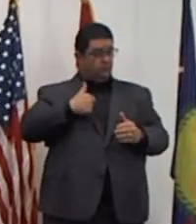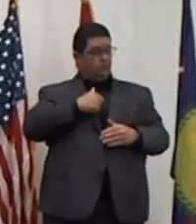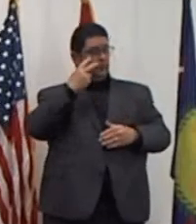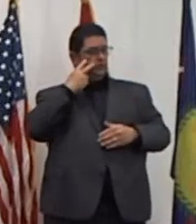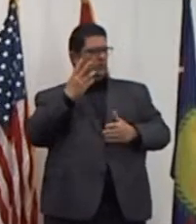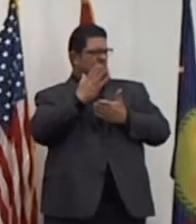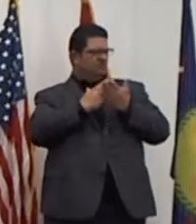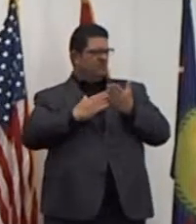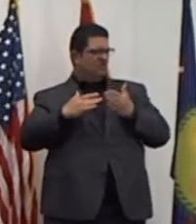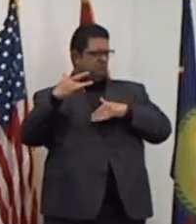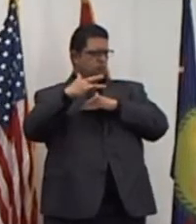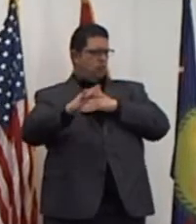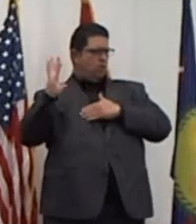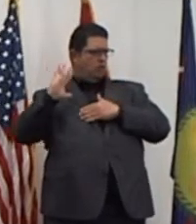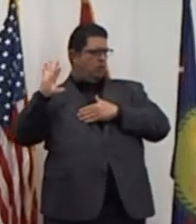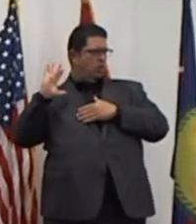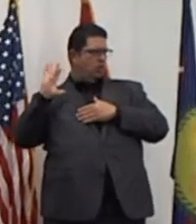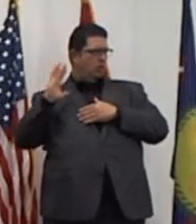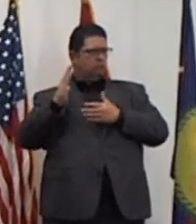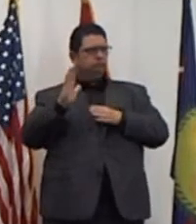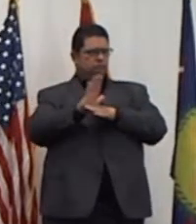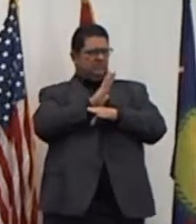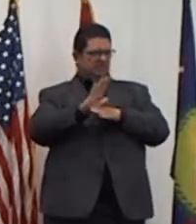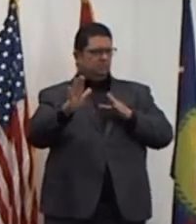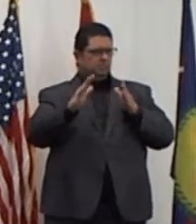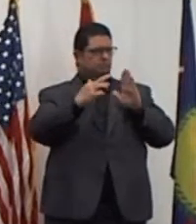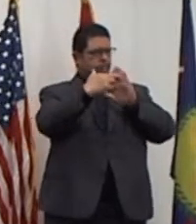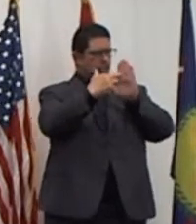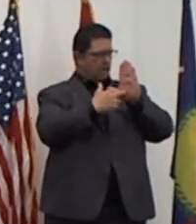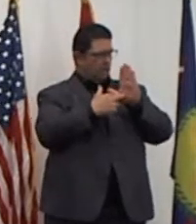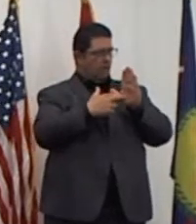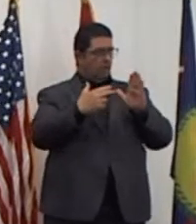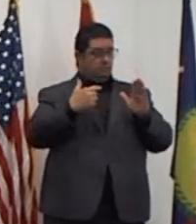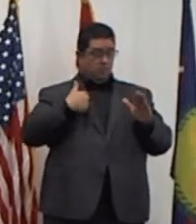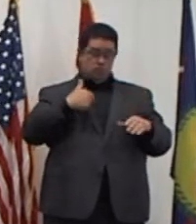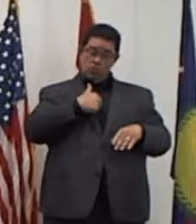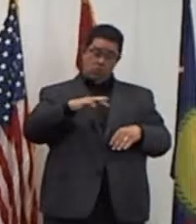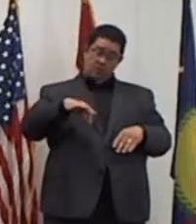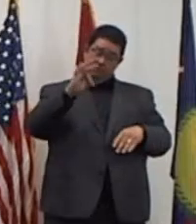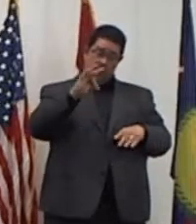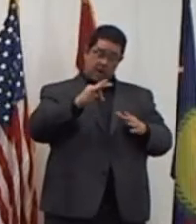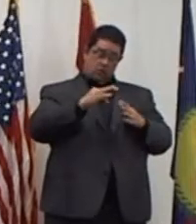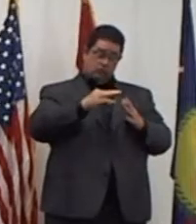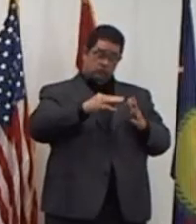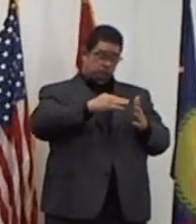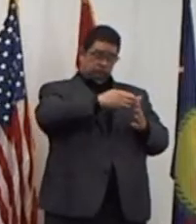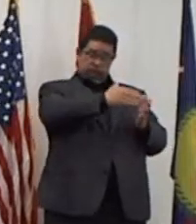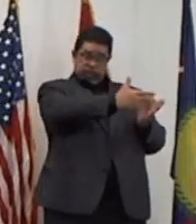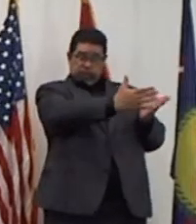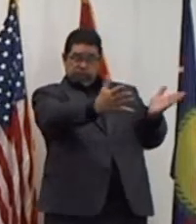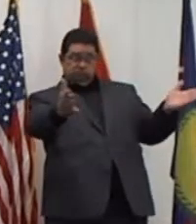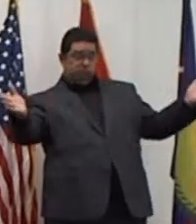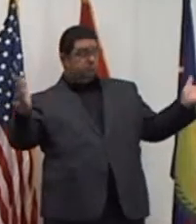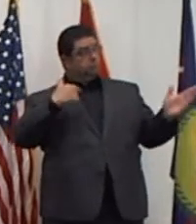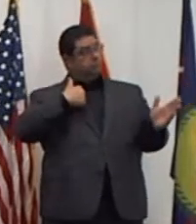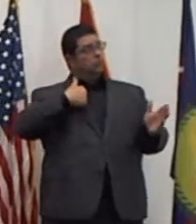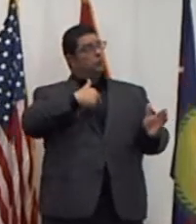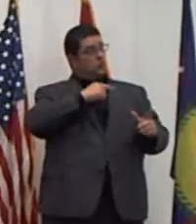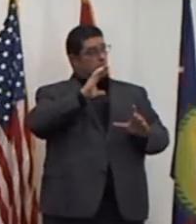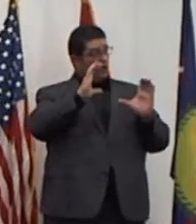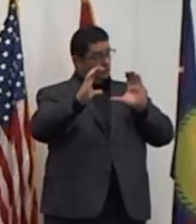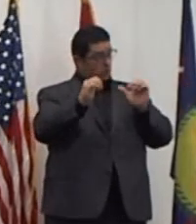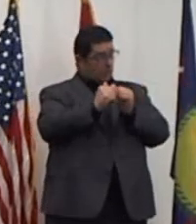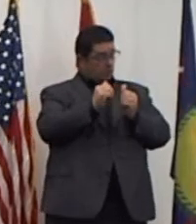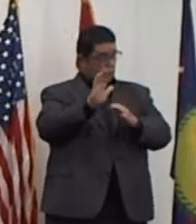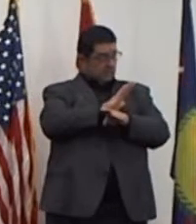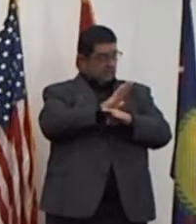this early on with our business guidelines, but what we have found almost universally is that once we communicate with the business, then